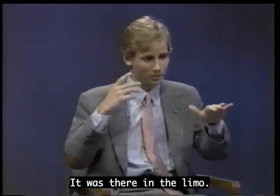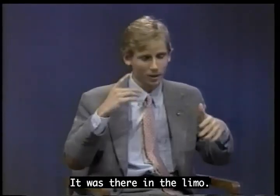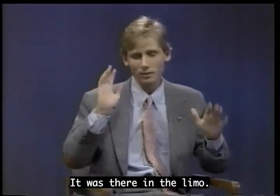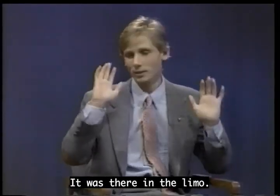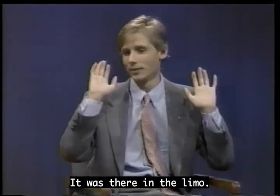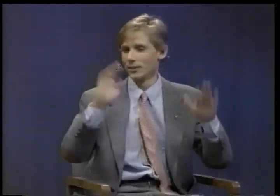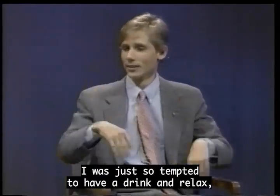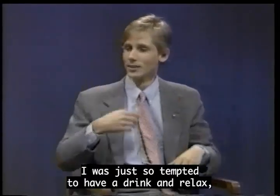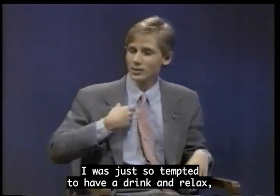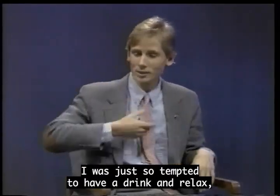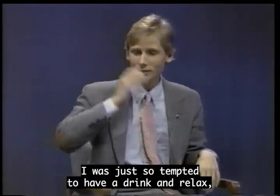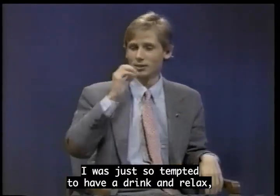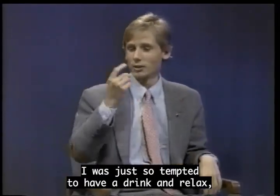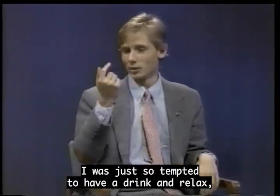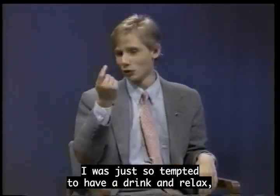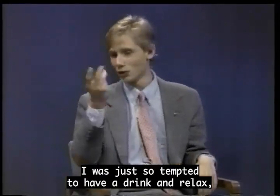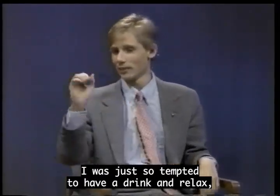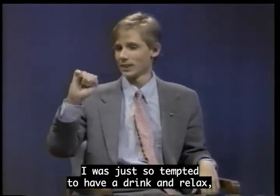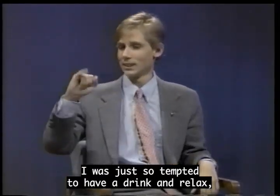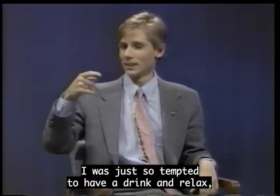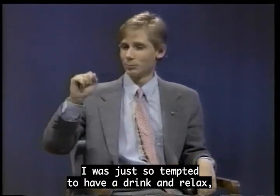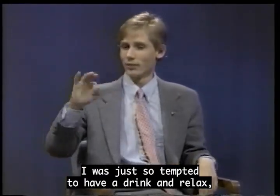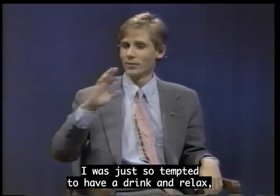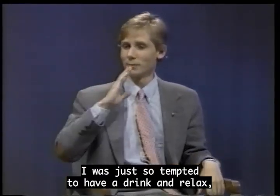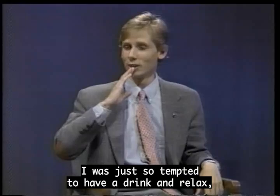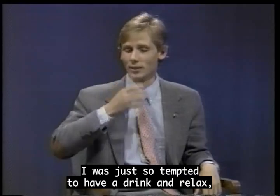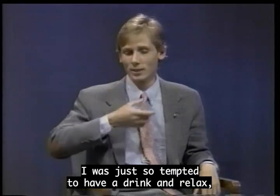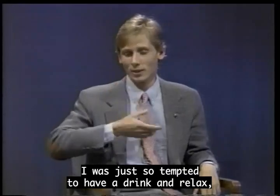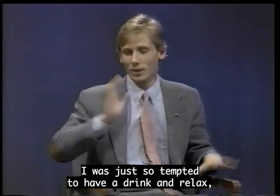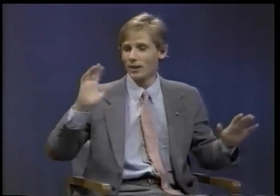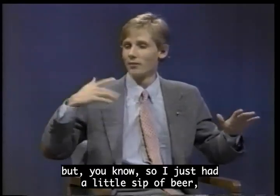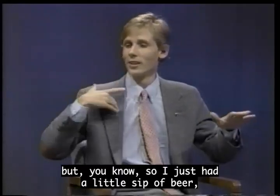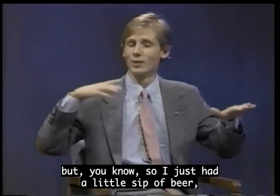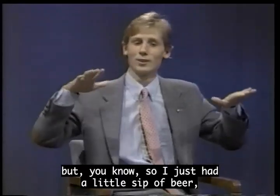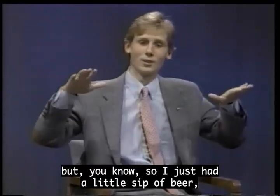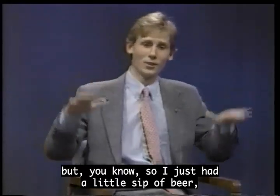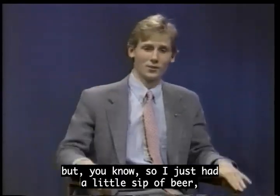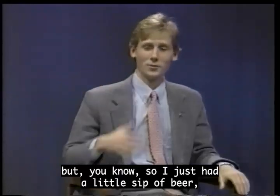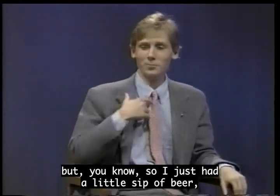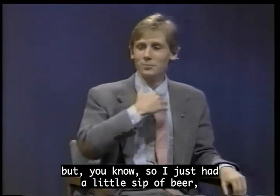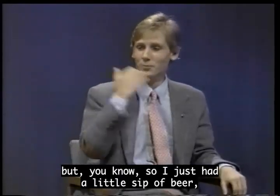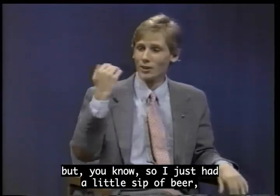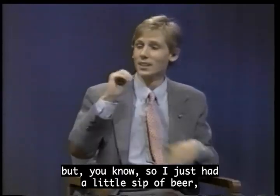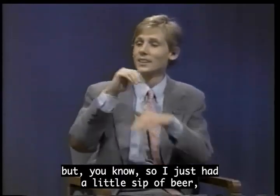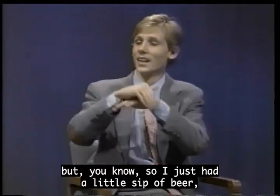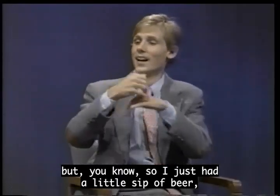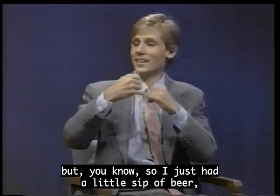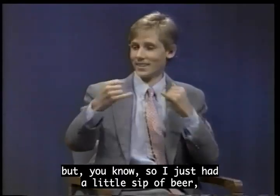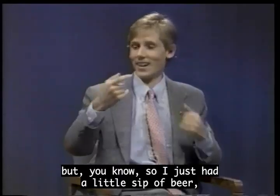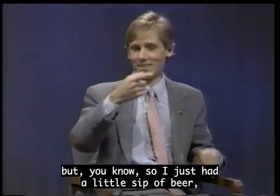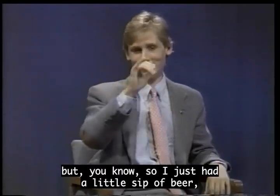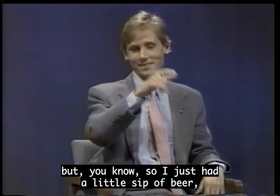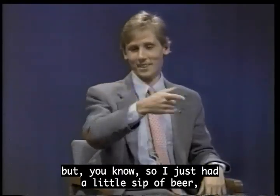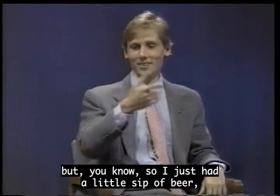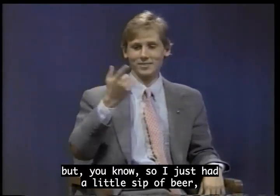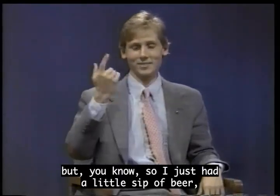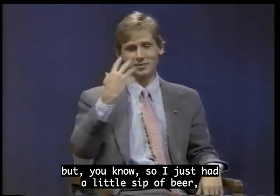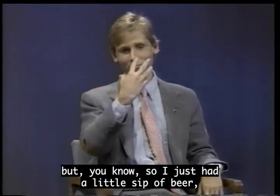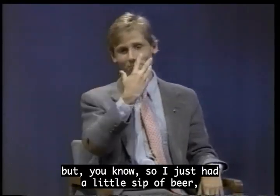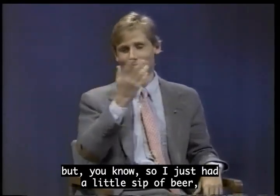relax, but, so I just had a little sip of beer, and I felt a bit better. We got there to do